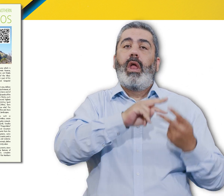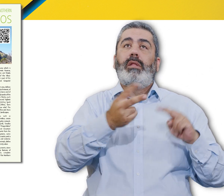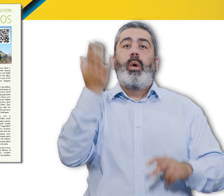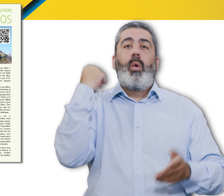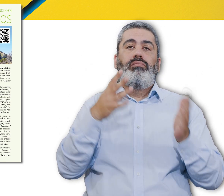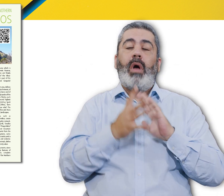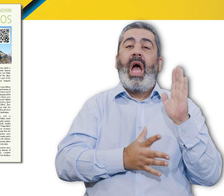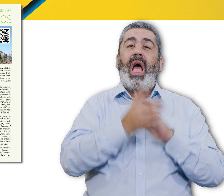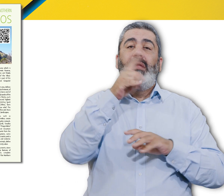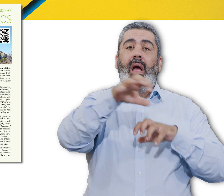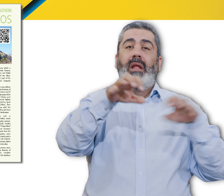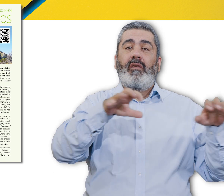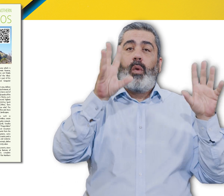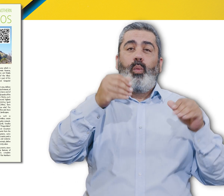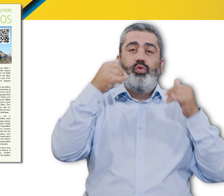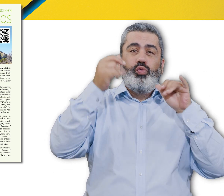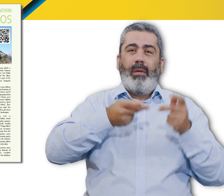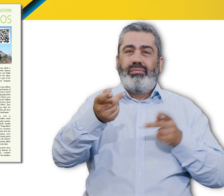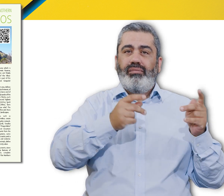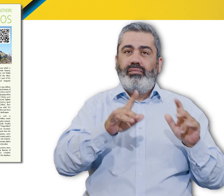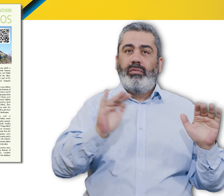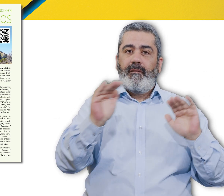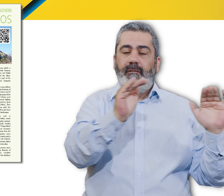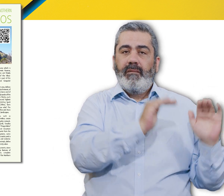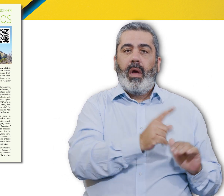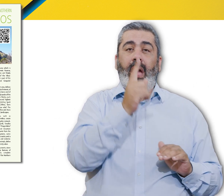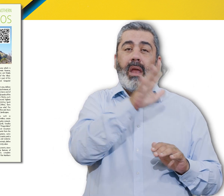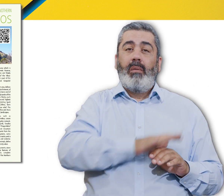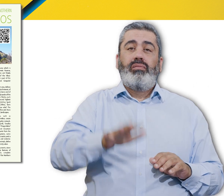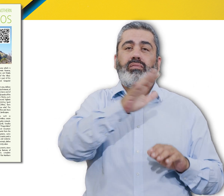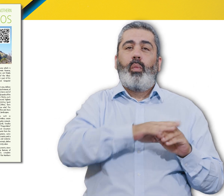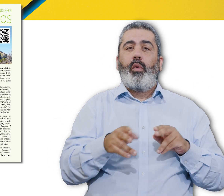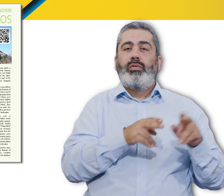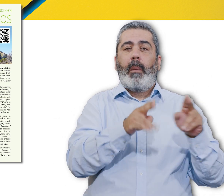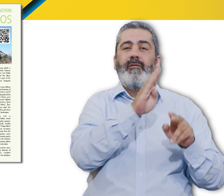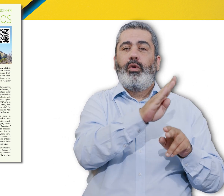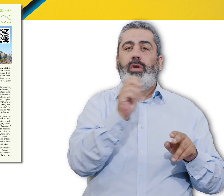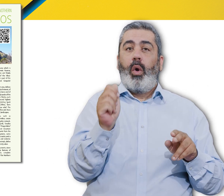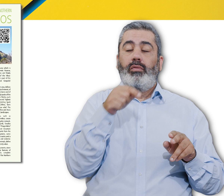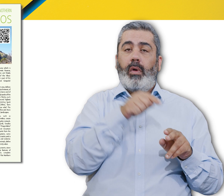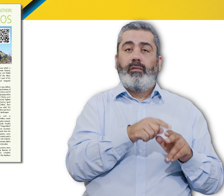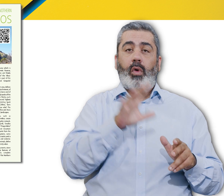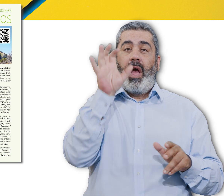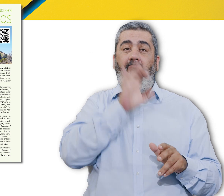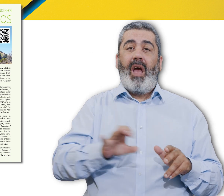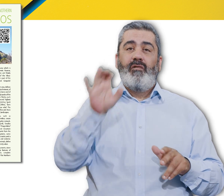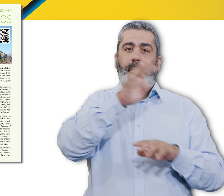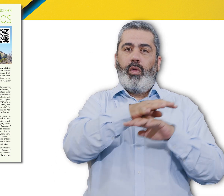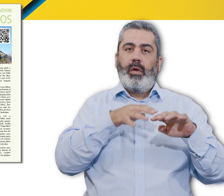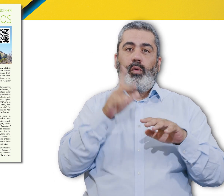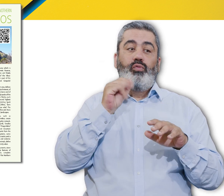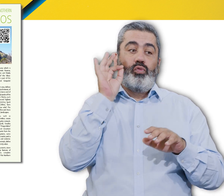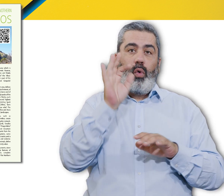of Protected Areas Natura 2000. It also includes one area which is classified as a biogenetic reserve,